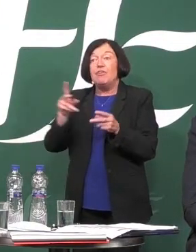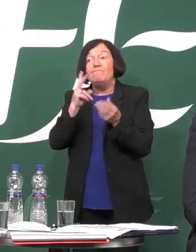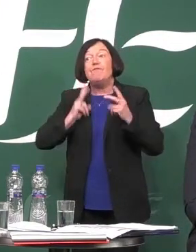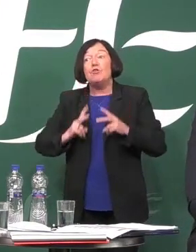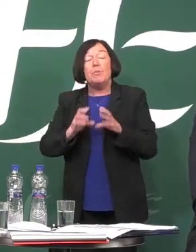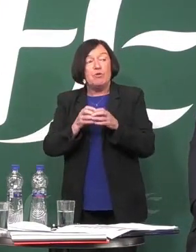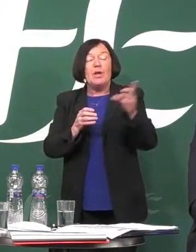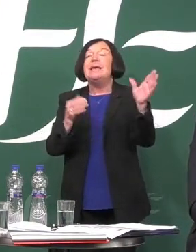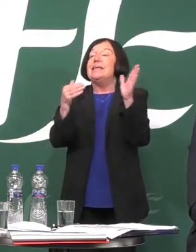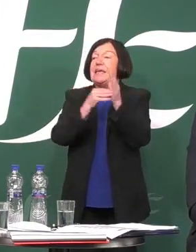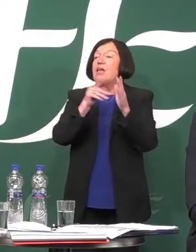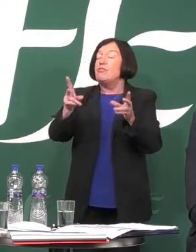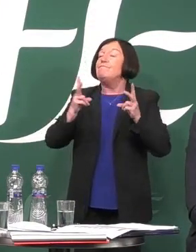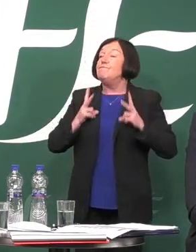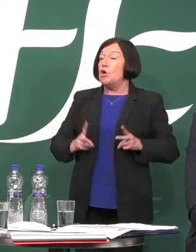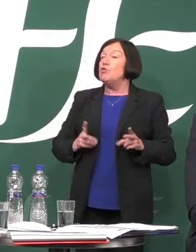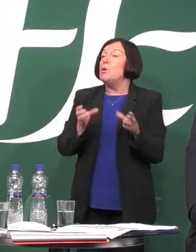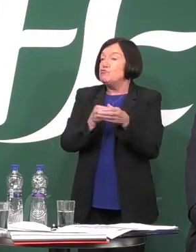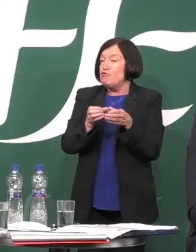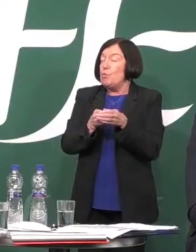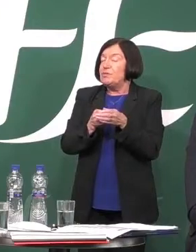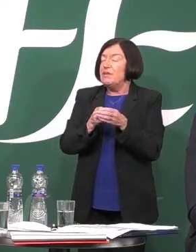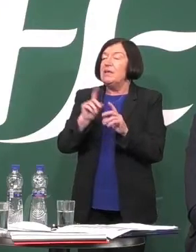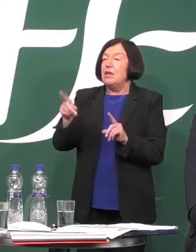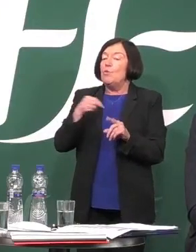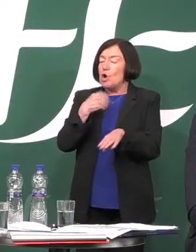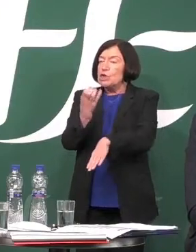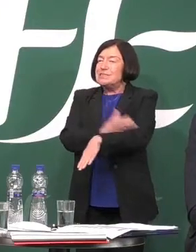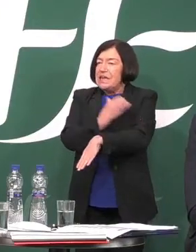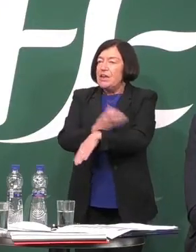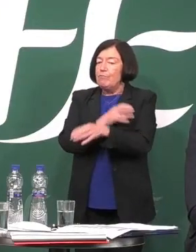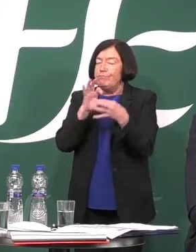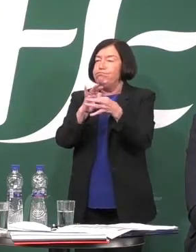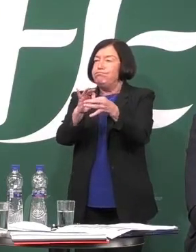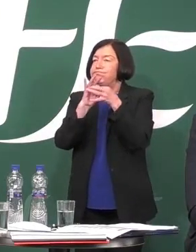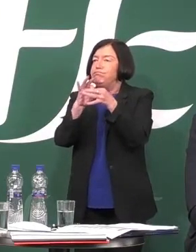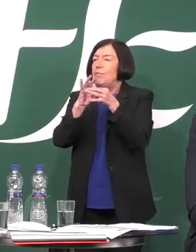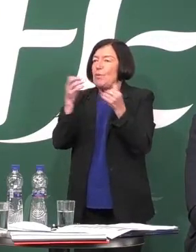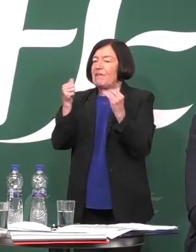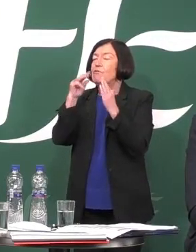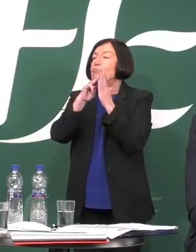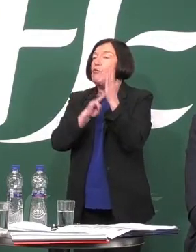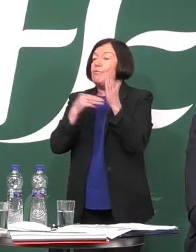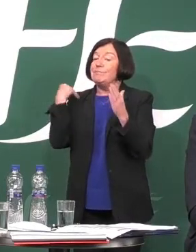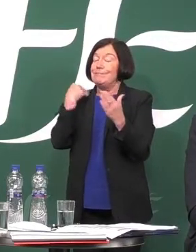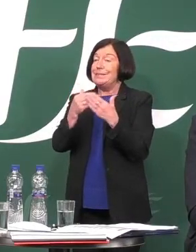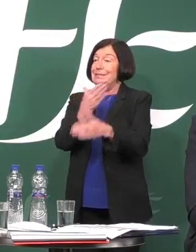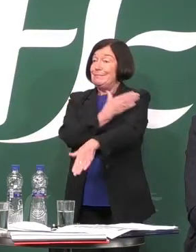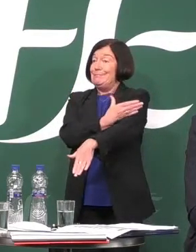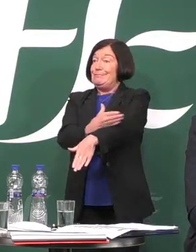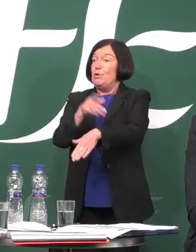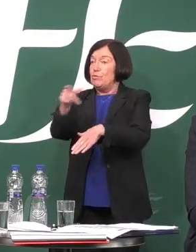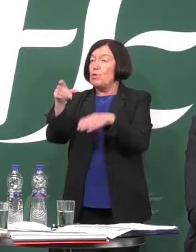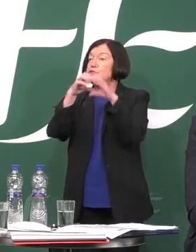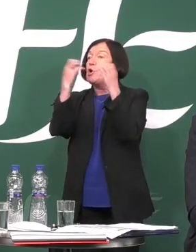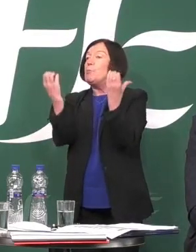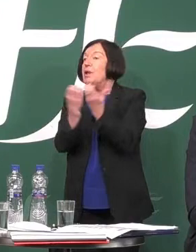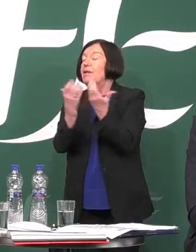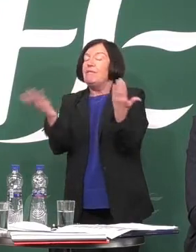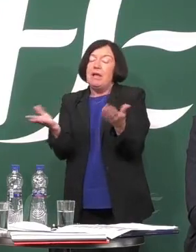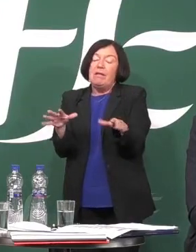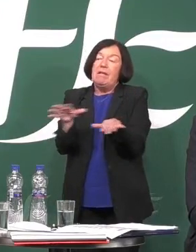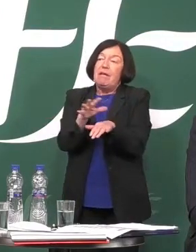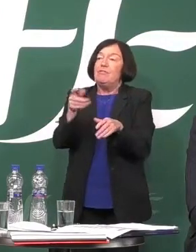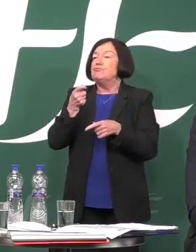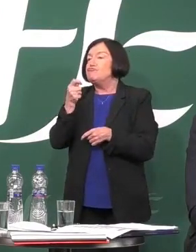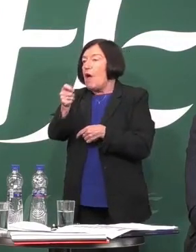Yeah, sorry. And then in terms of the vulnerable groups, I suppose we're continuing to work with, we've had a programme in place since we started with some of those communities, whether it's in terms